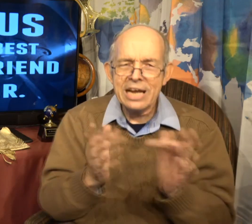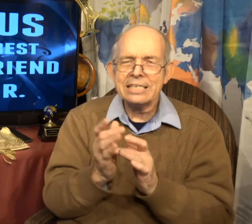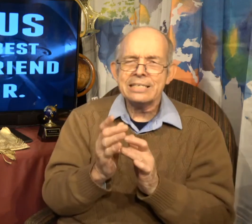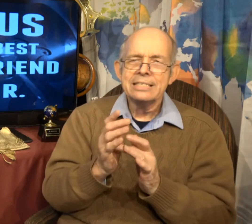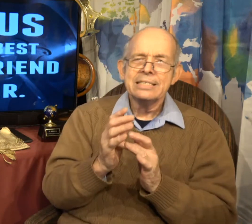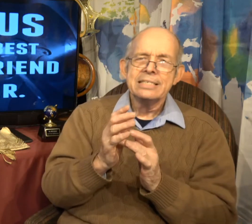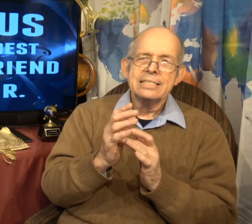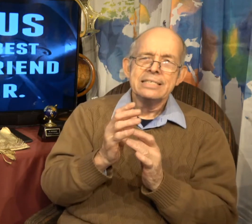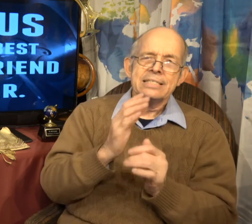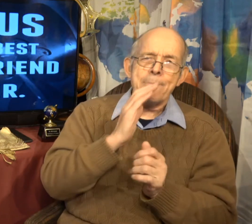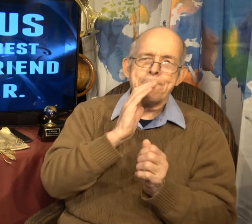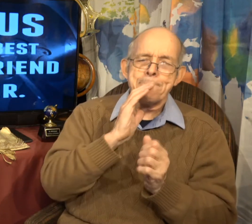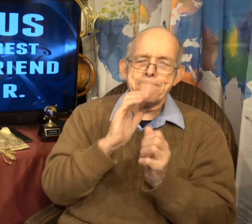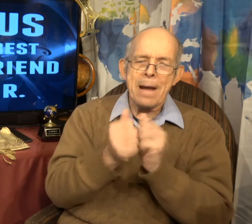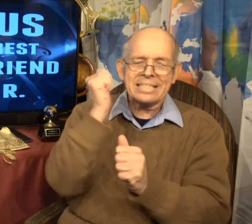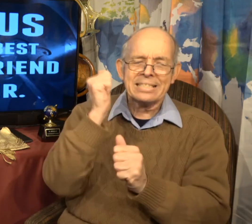Jesus the best.